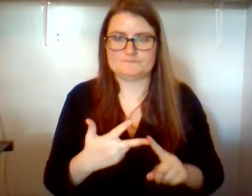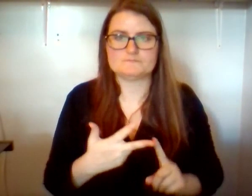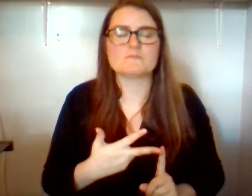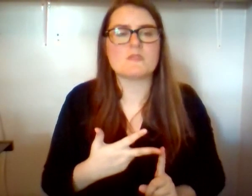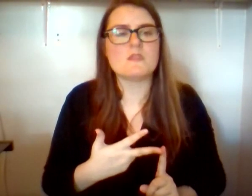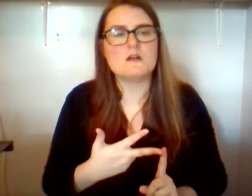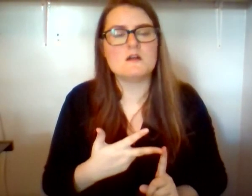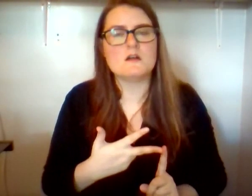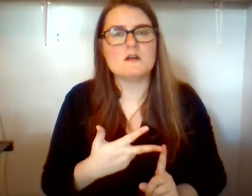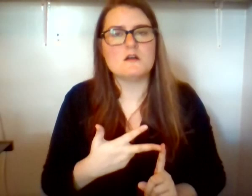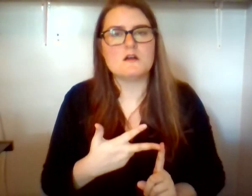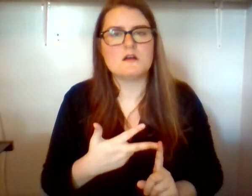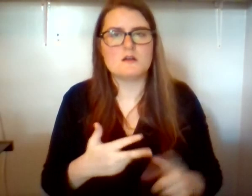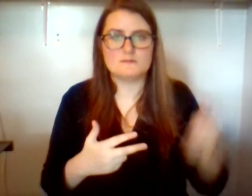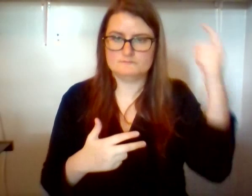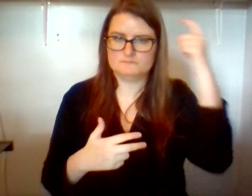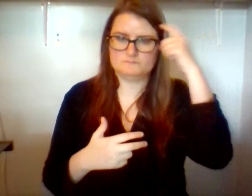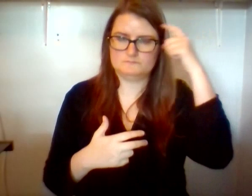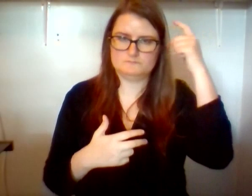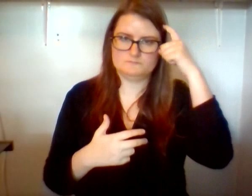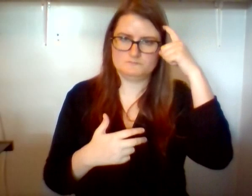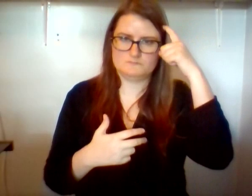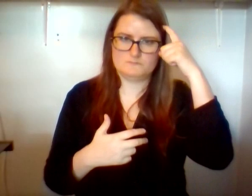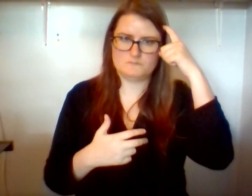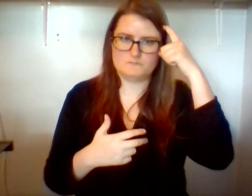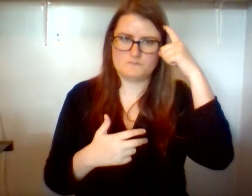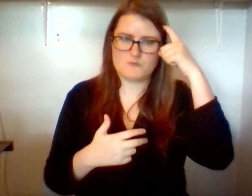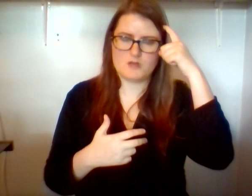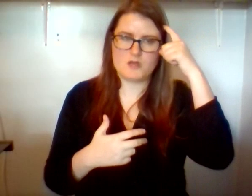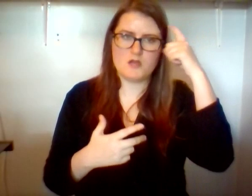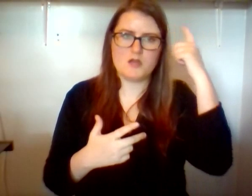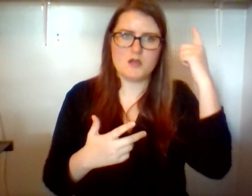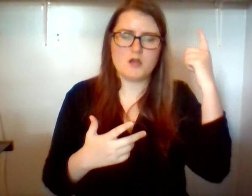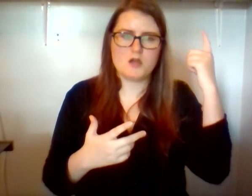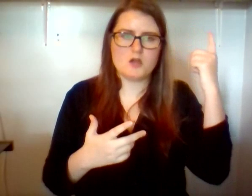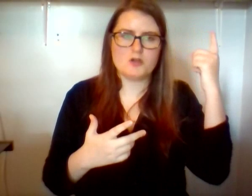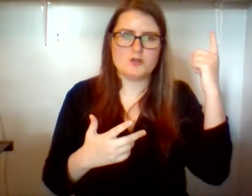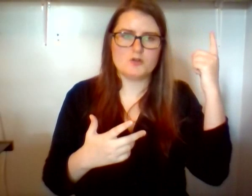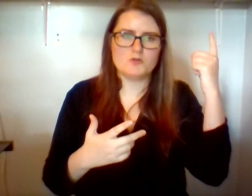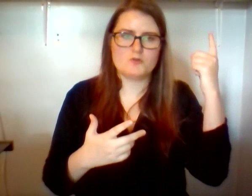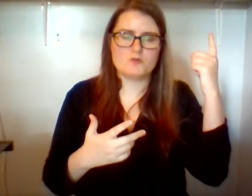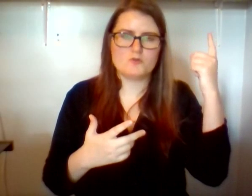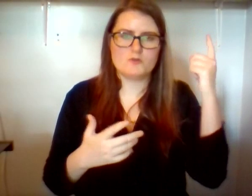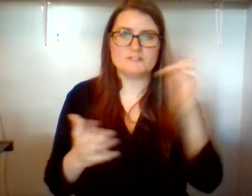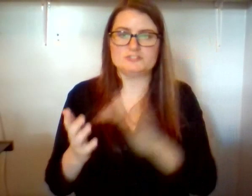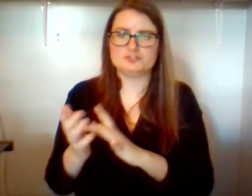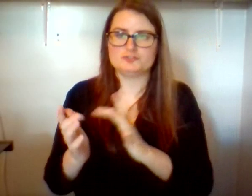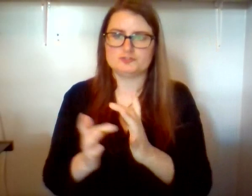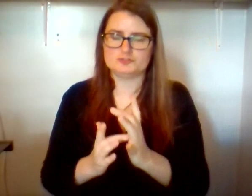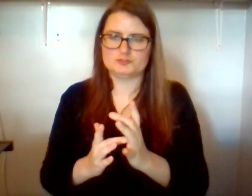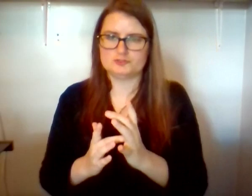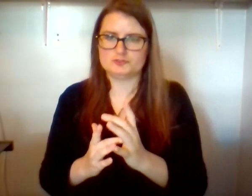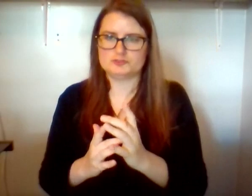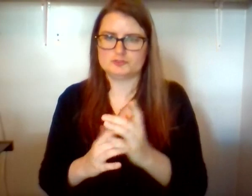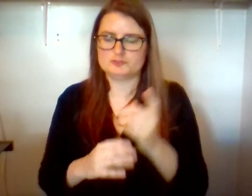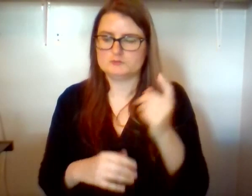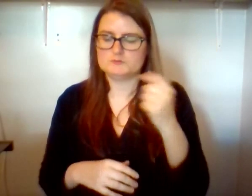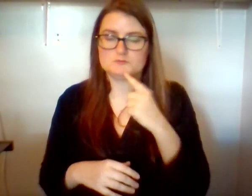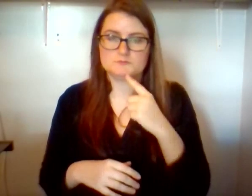that mental sex is meant for marriage. Jesus said, everyone who desire her